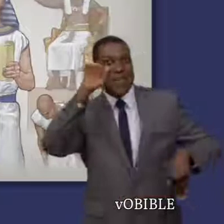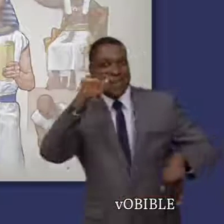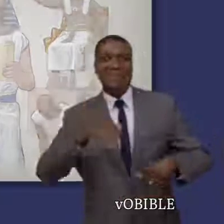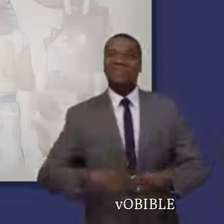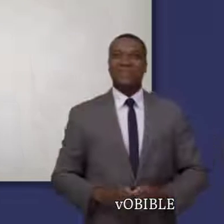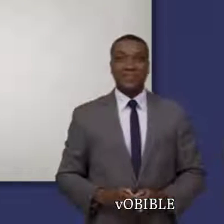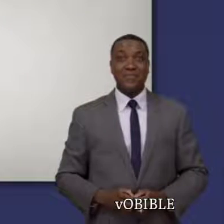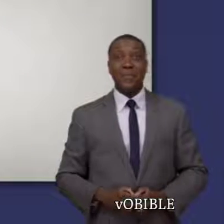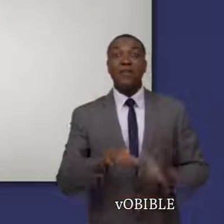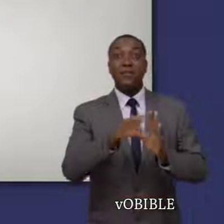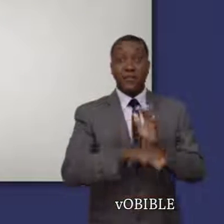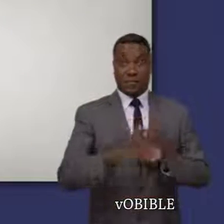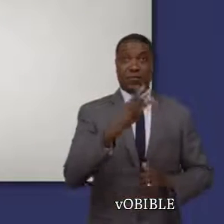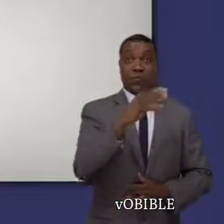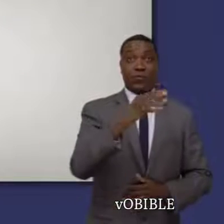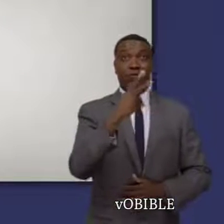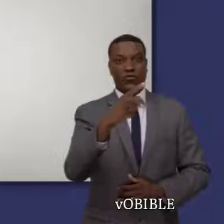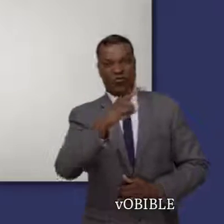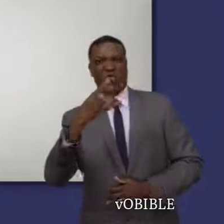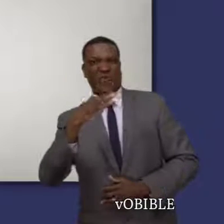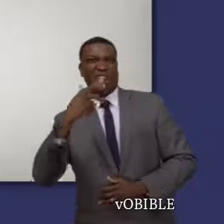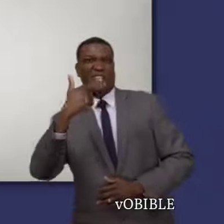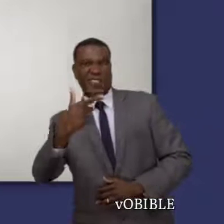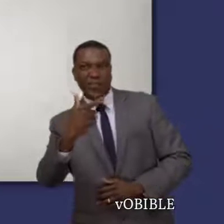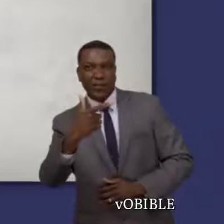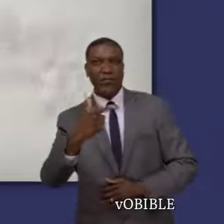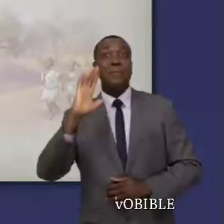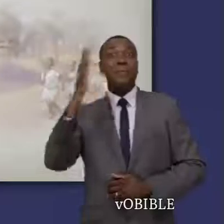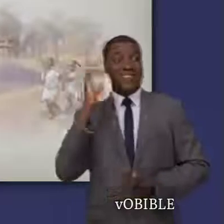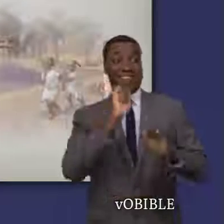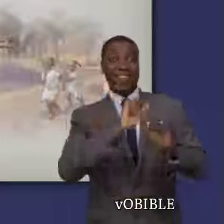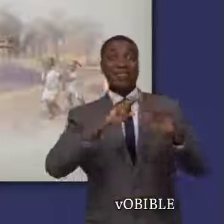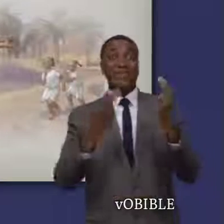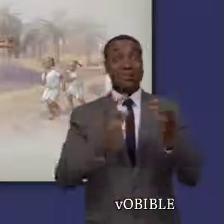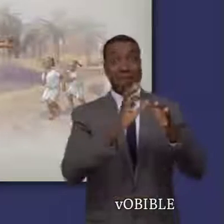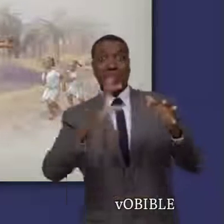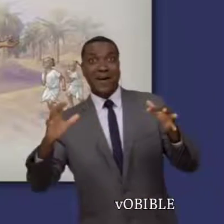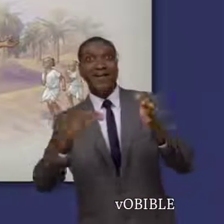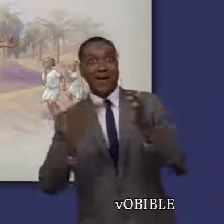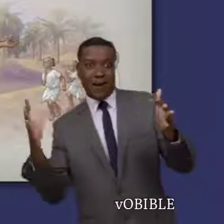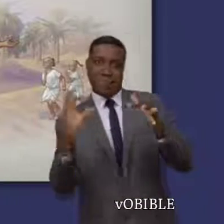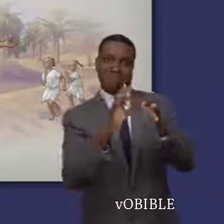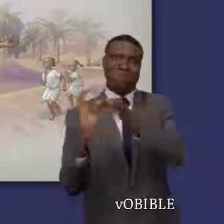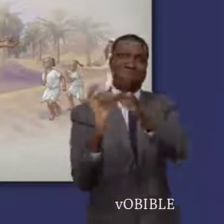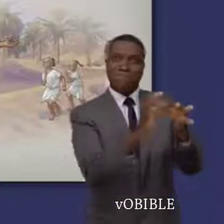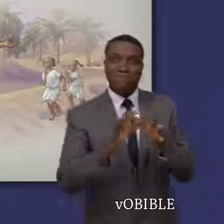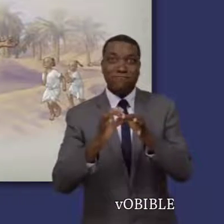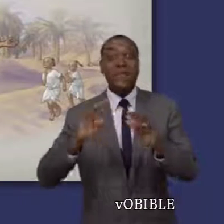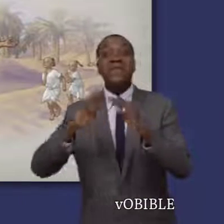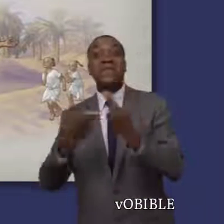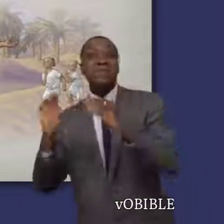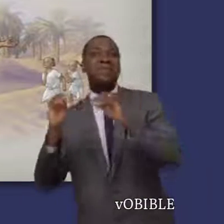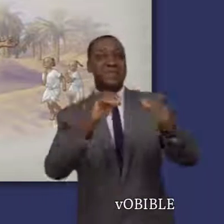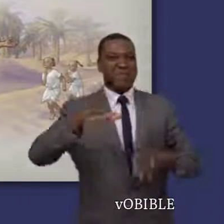Egypt. In chapters 42 to 47, Joseph is reunited with his family, who